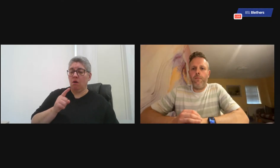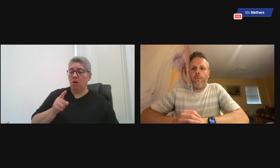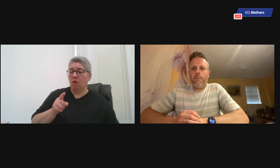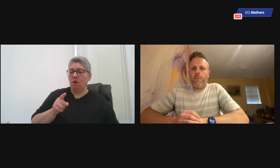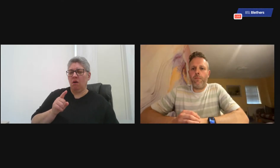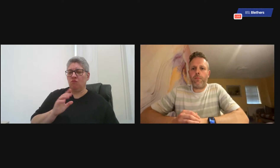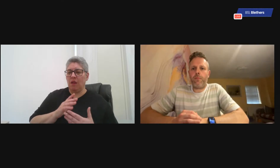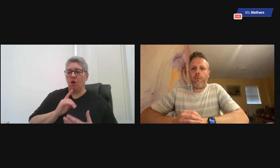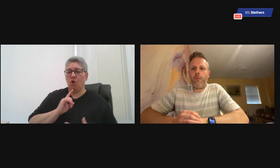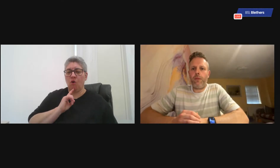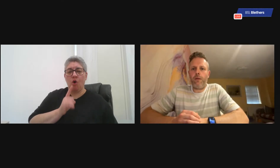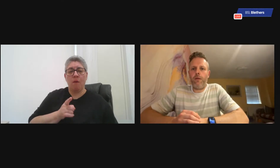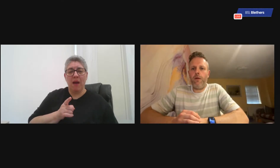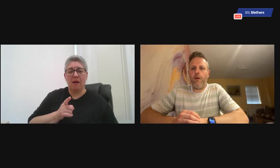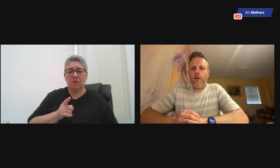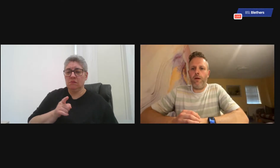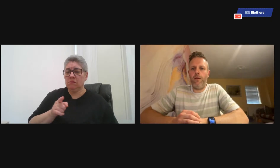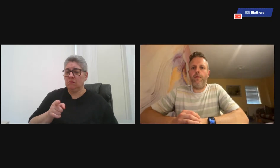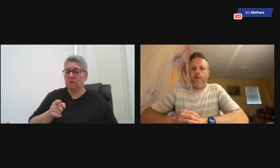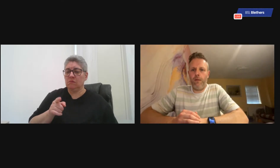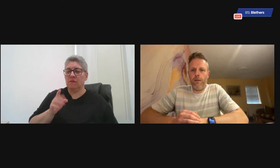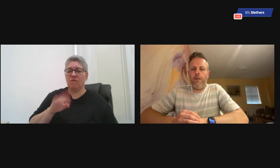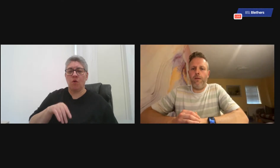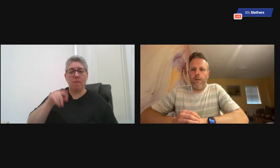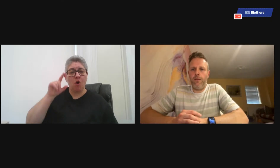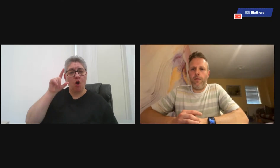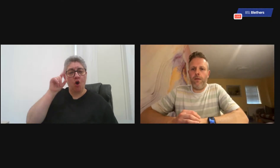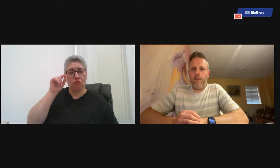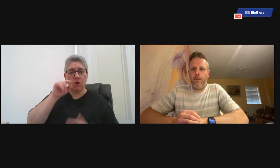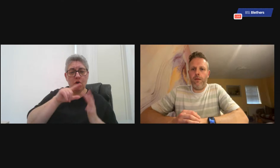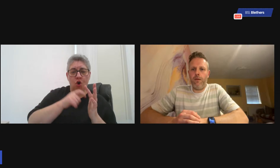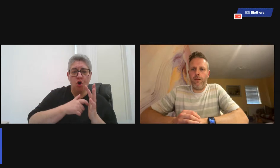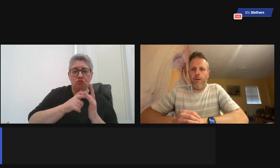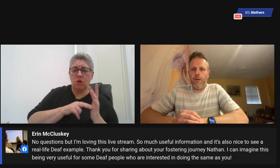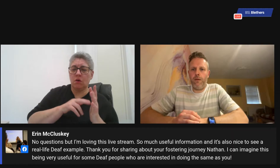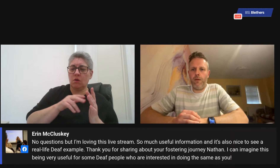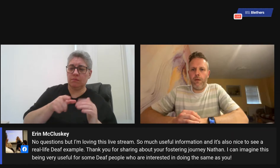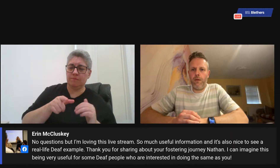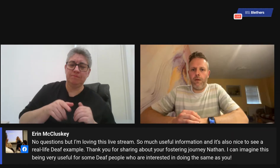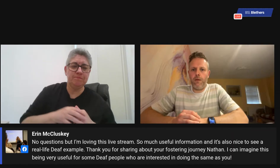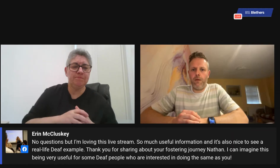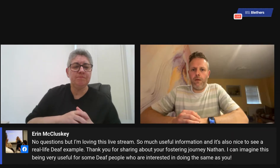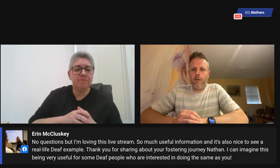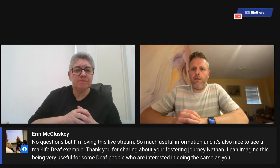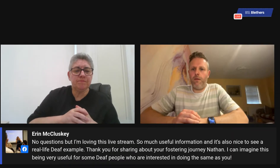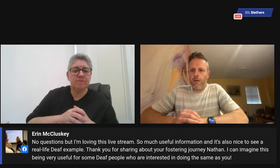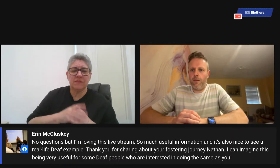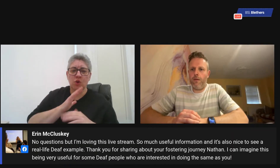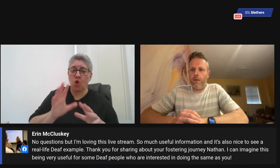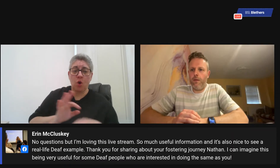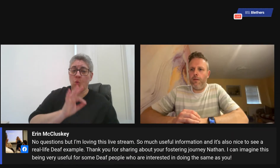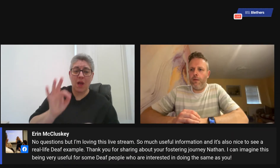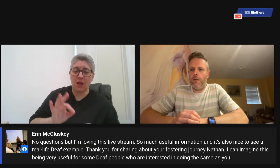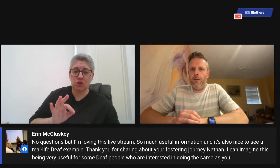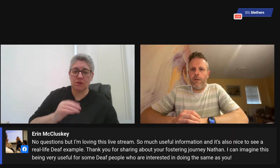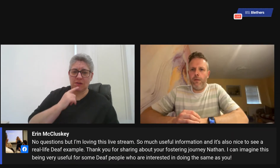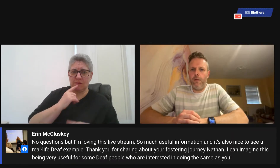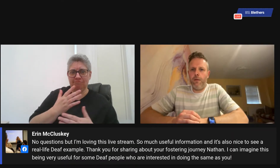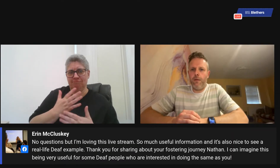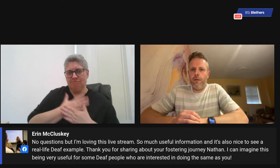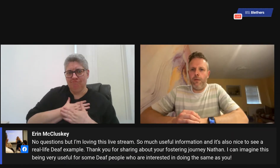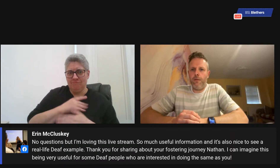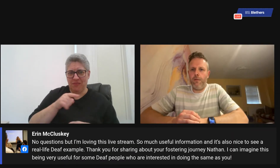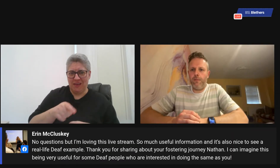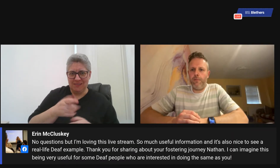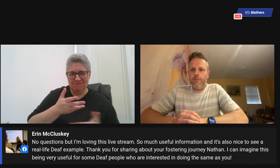three pieces that I provided earlier. Okay, thanks, Nathan. Well, we've had a comment come in from Erin